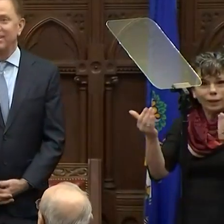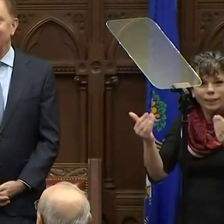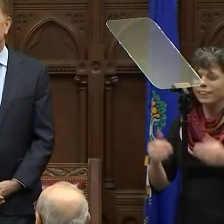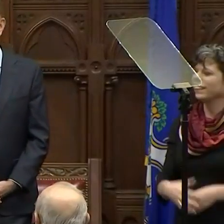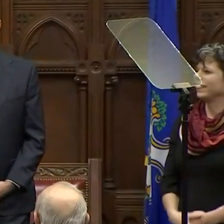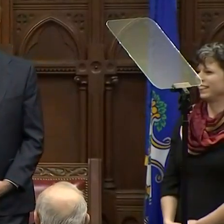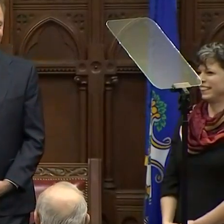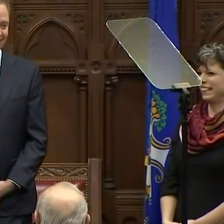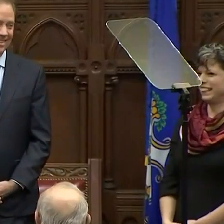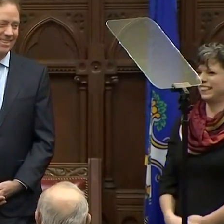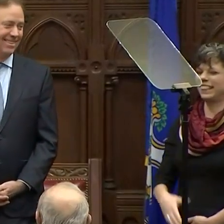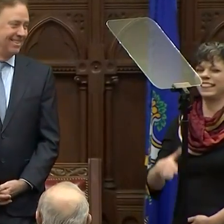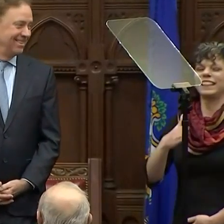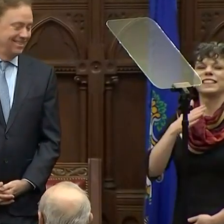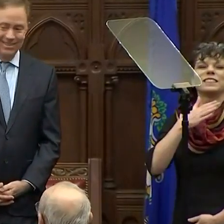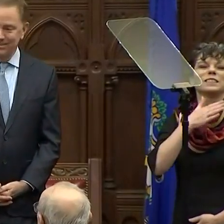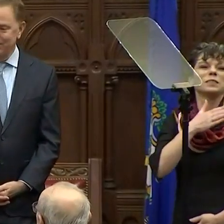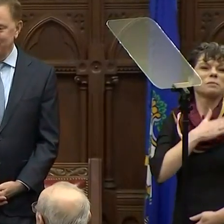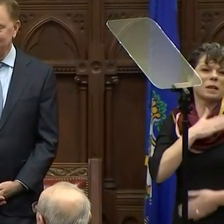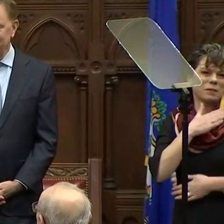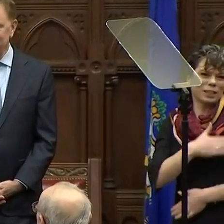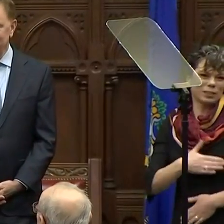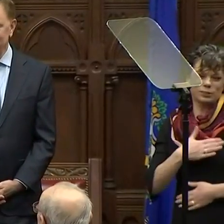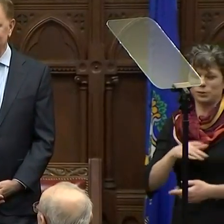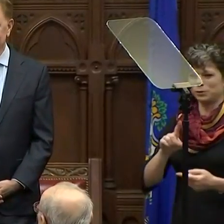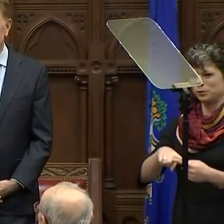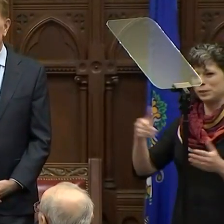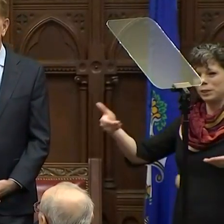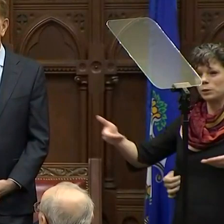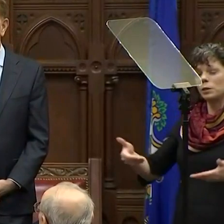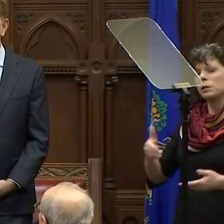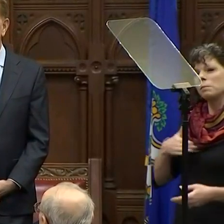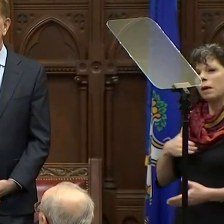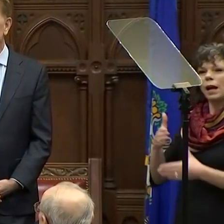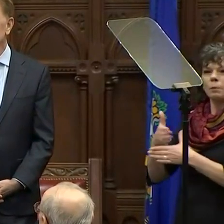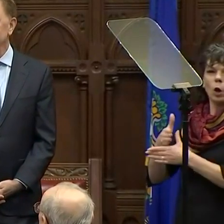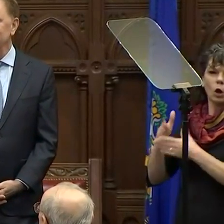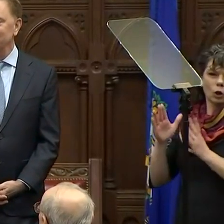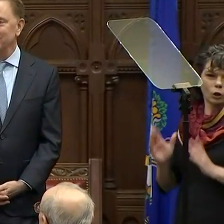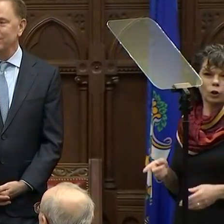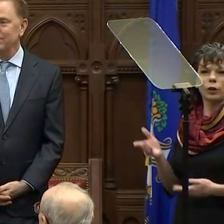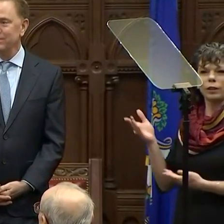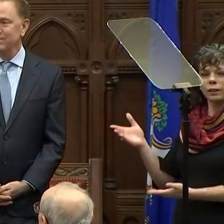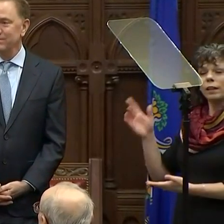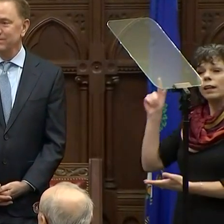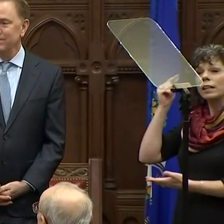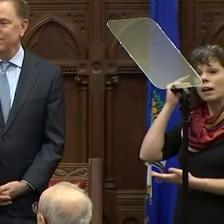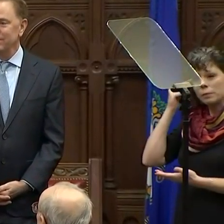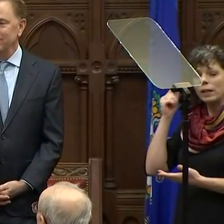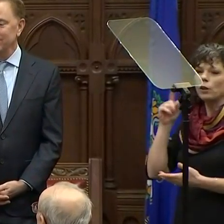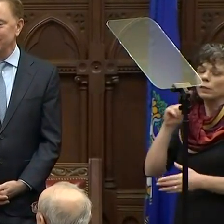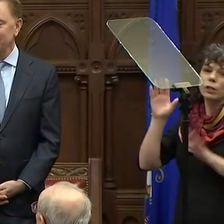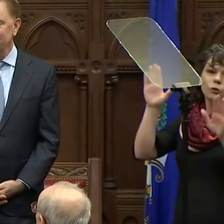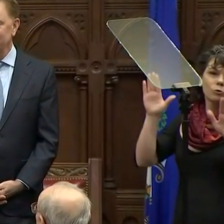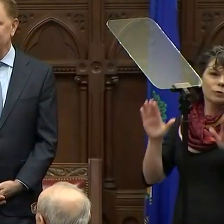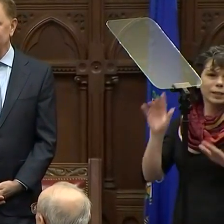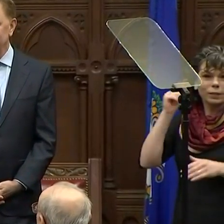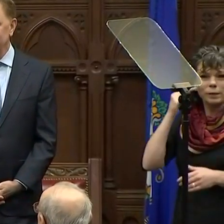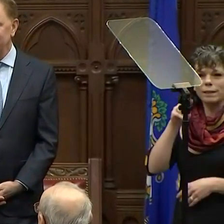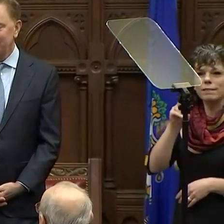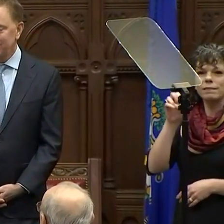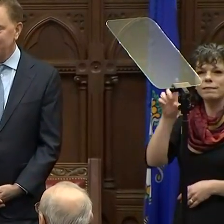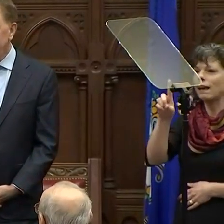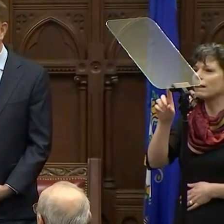It is my great pleasure to introduce my partner in government, our great governor, Ned